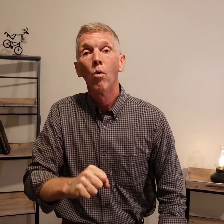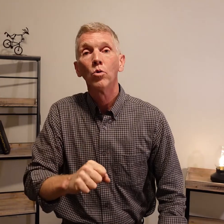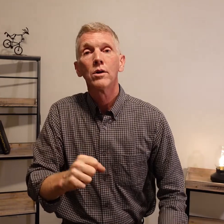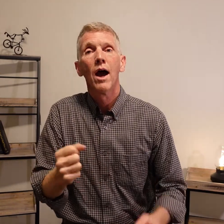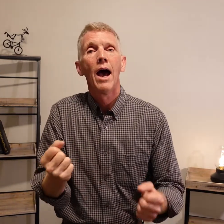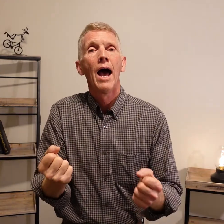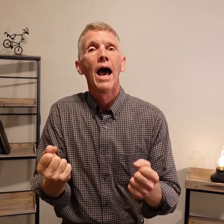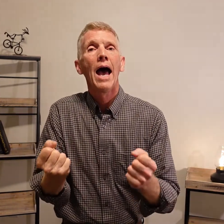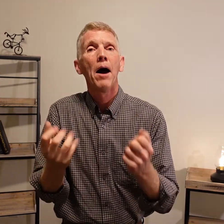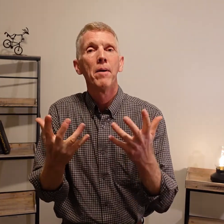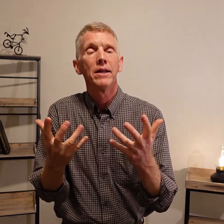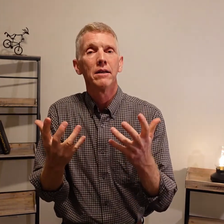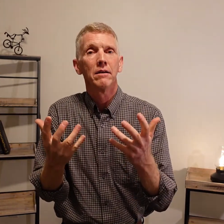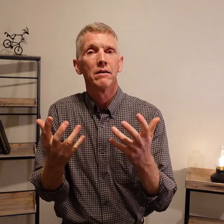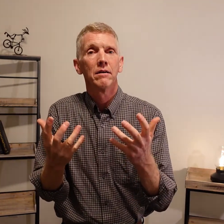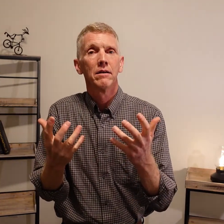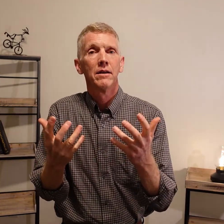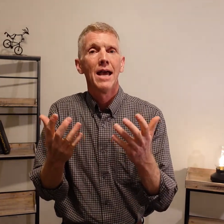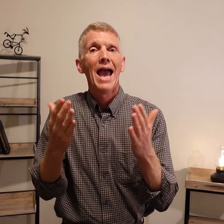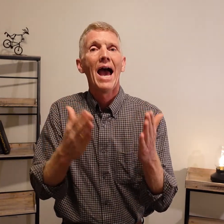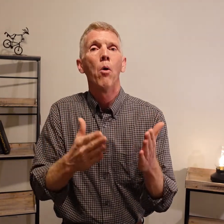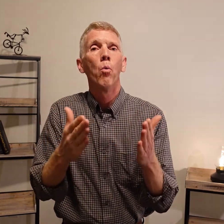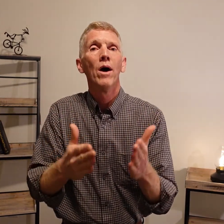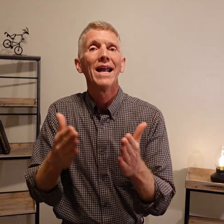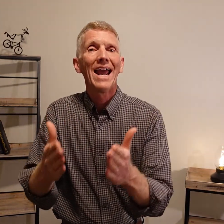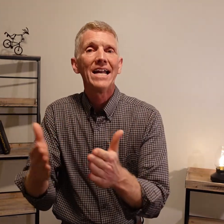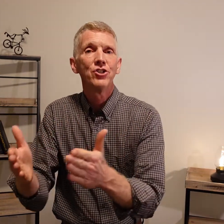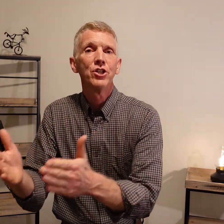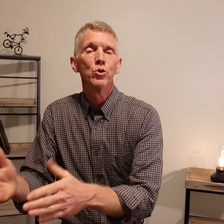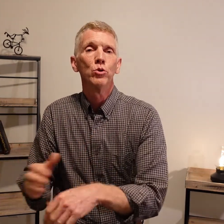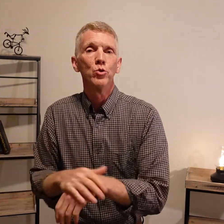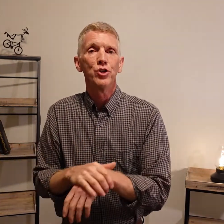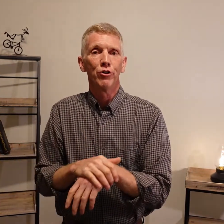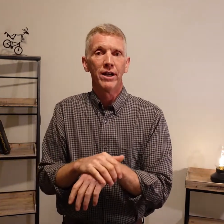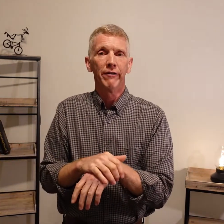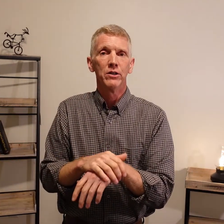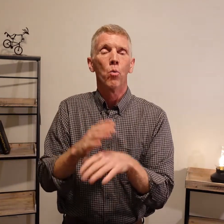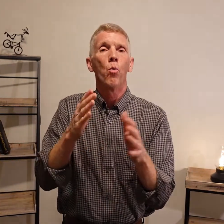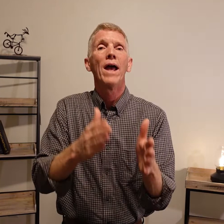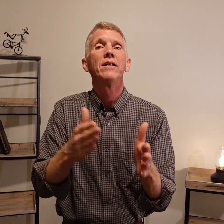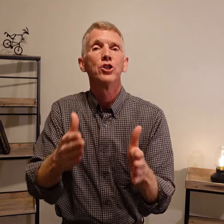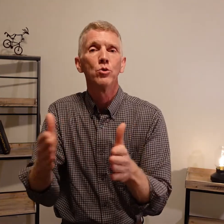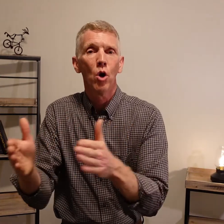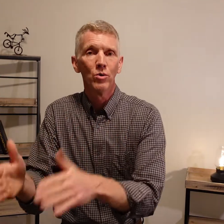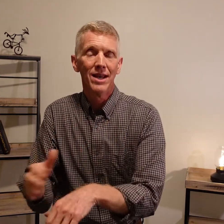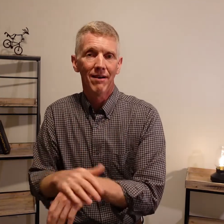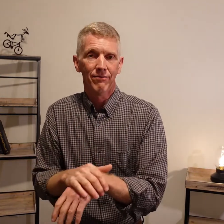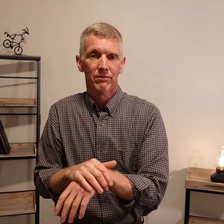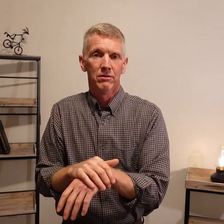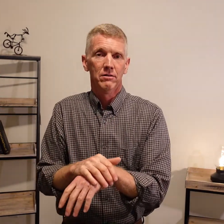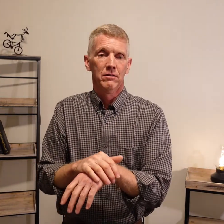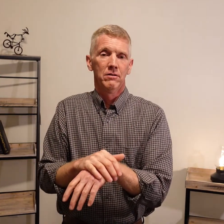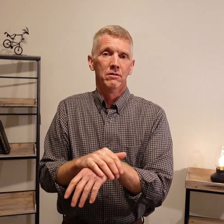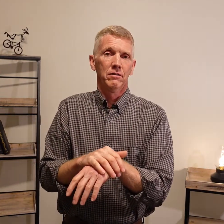Old, how many? At what age did you lose your hearing? When did you go deaf?